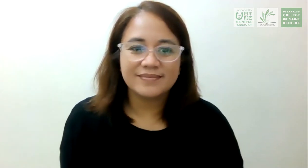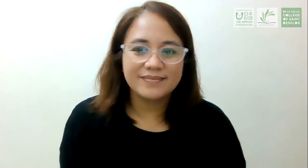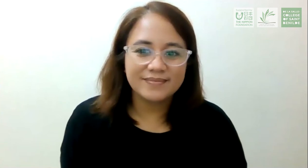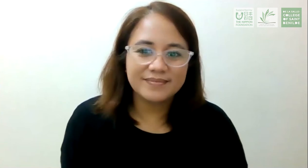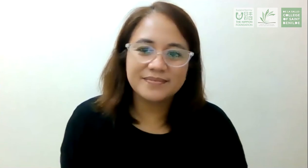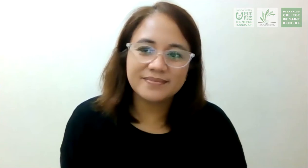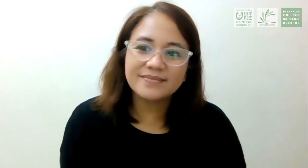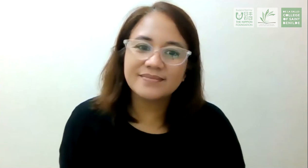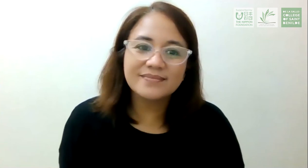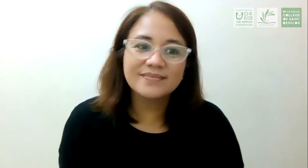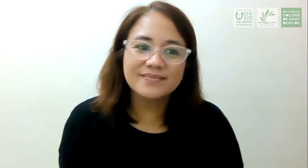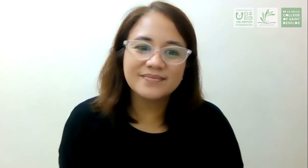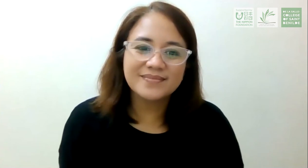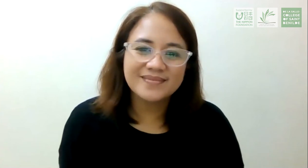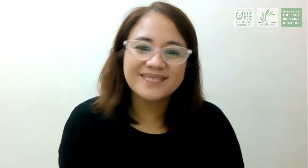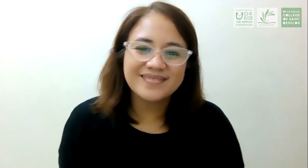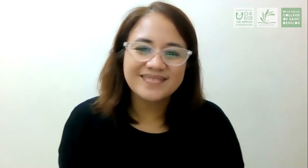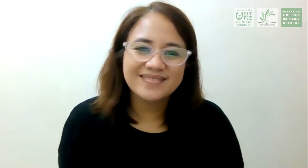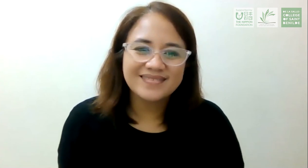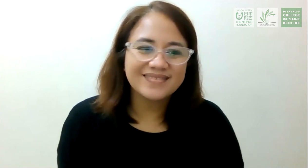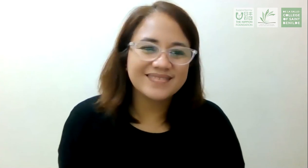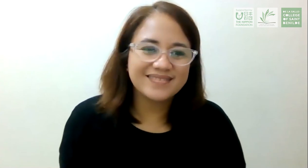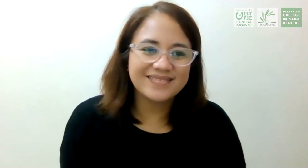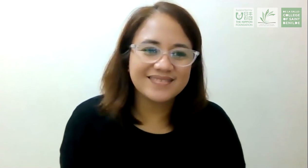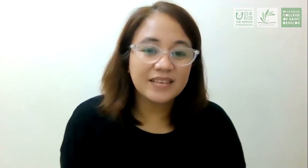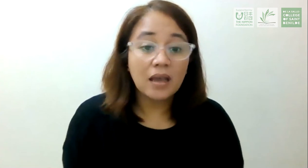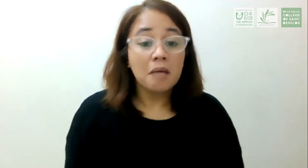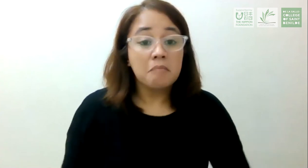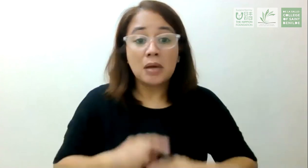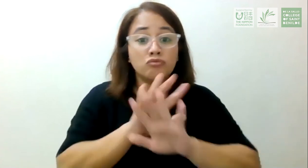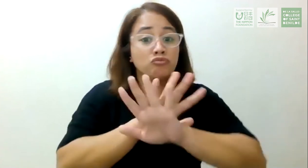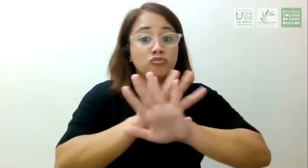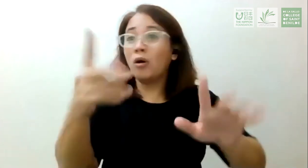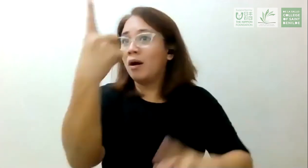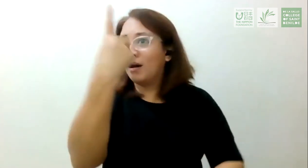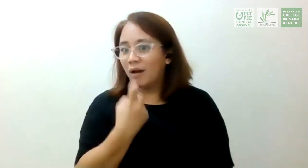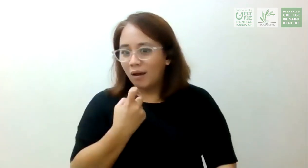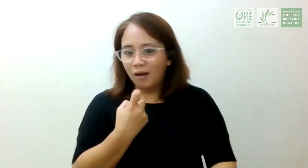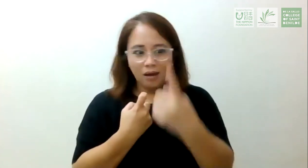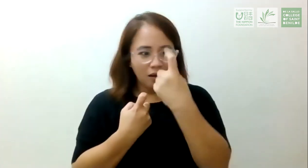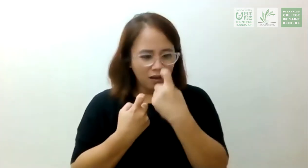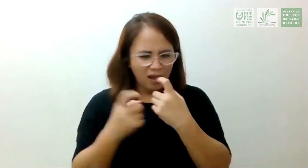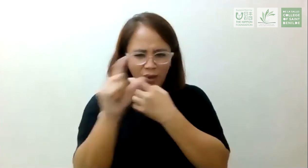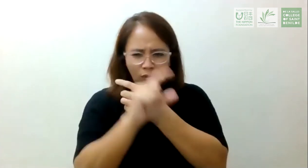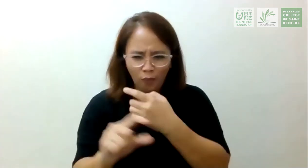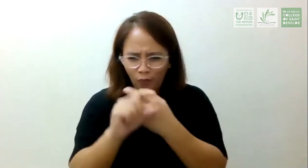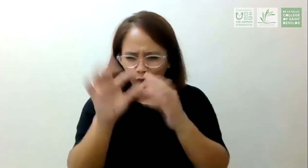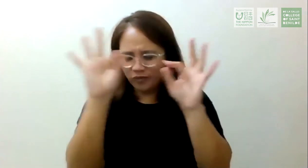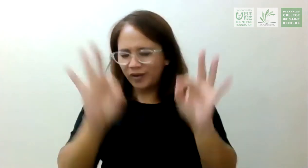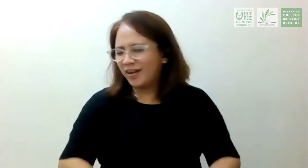Sounds good, sir. But don't ask me to make a Google Forms test, because as I said,